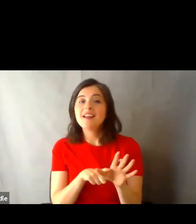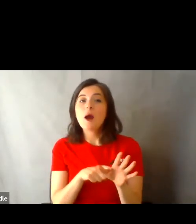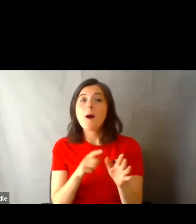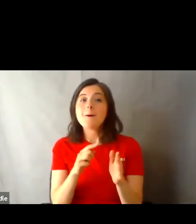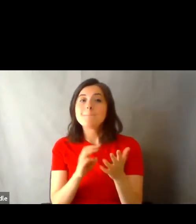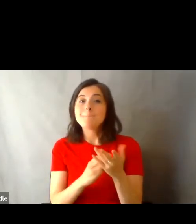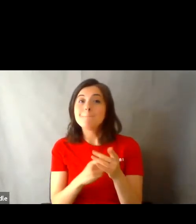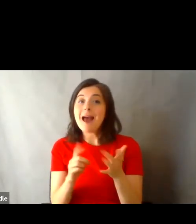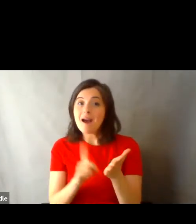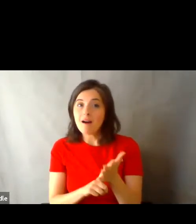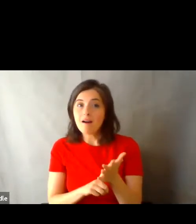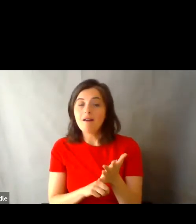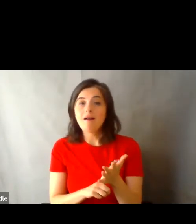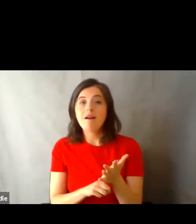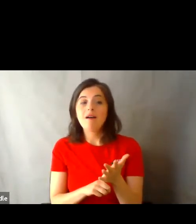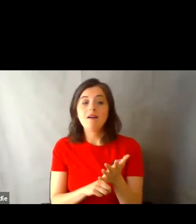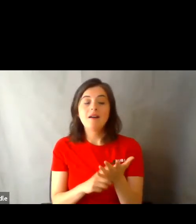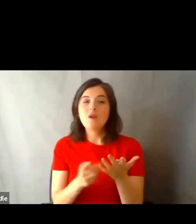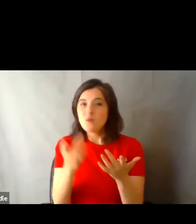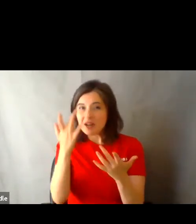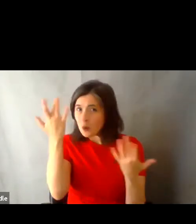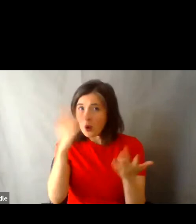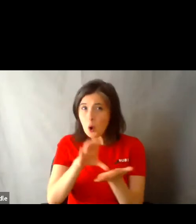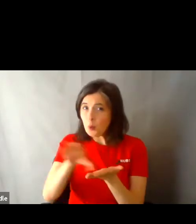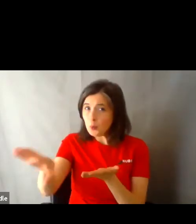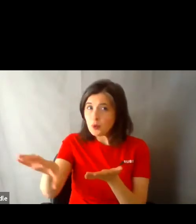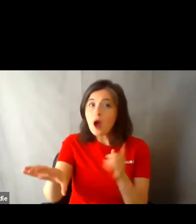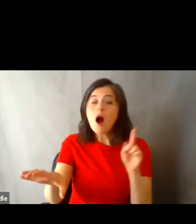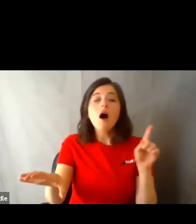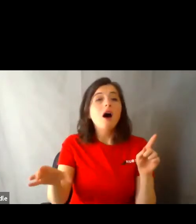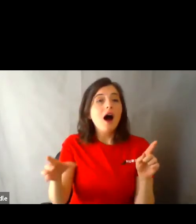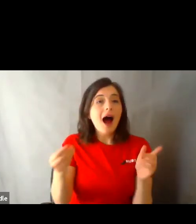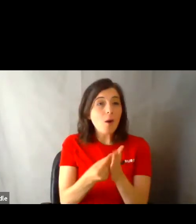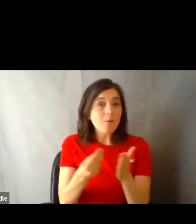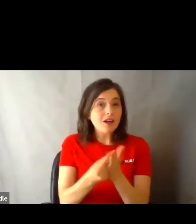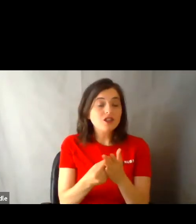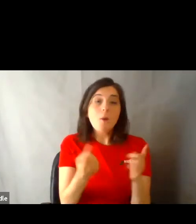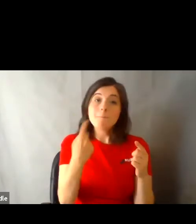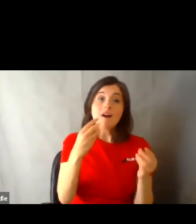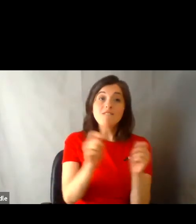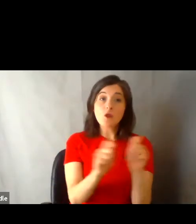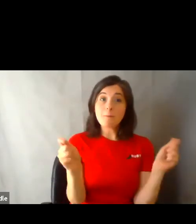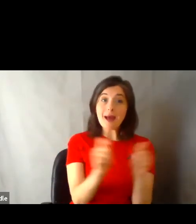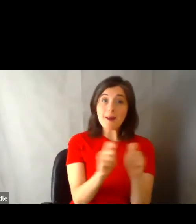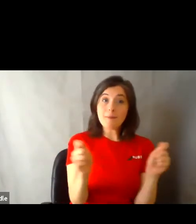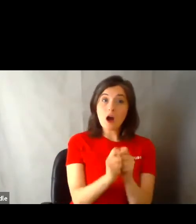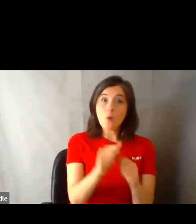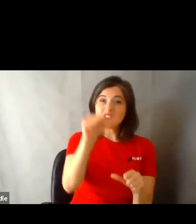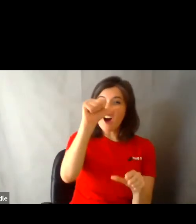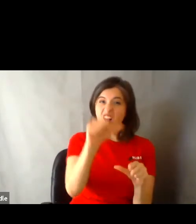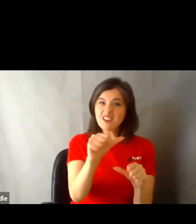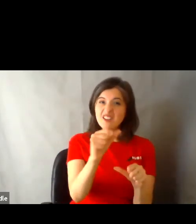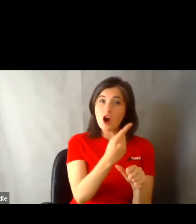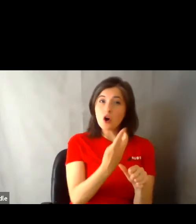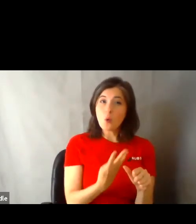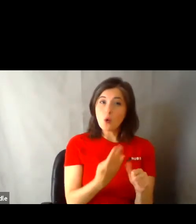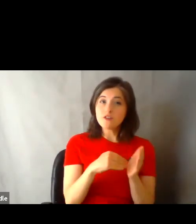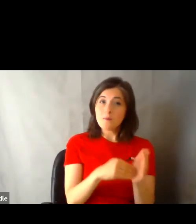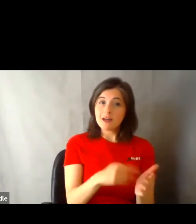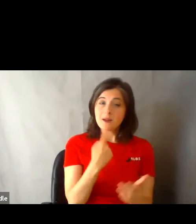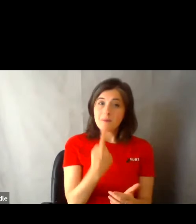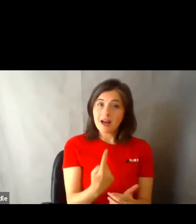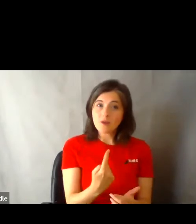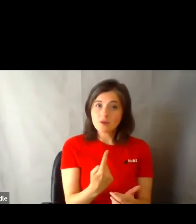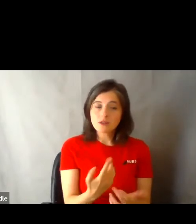out the cost of that, but the paper version was just under £250,000. We were blessed with all